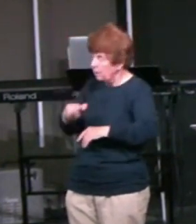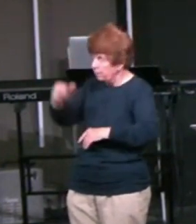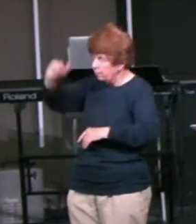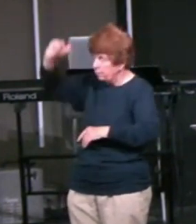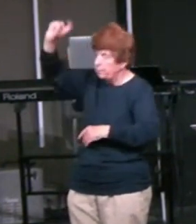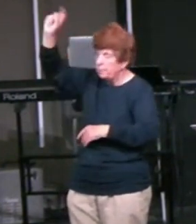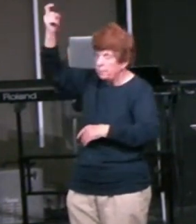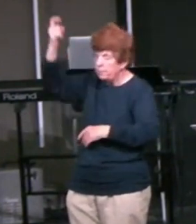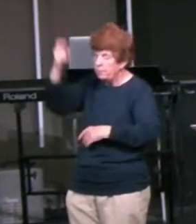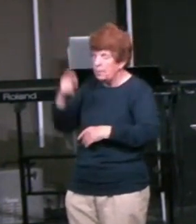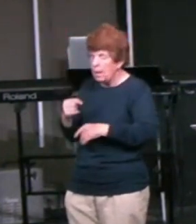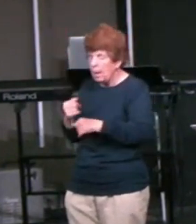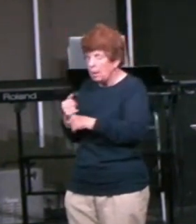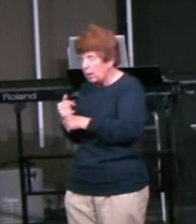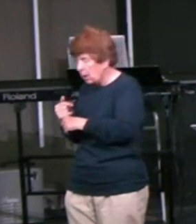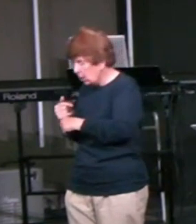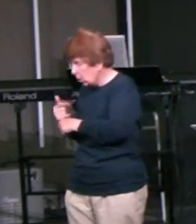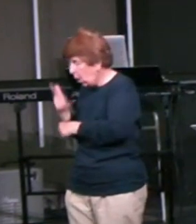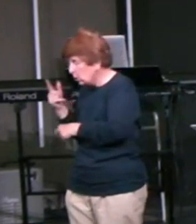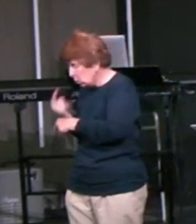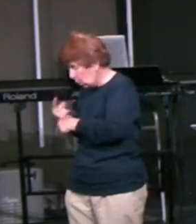In that dream, God speaks to him,